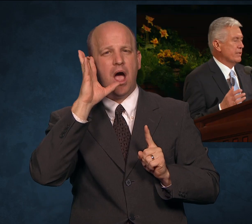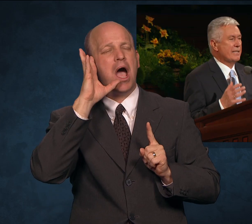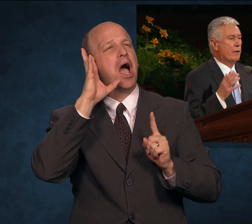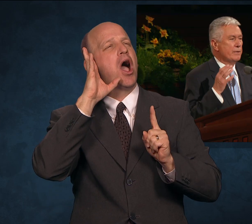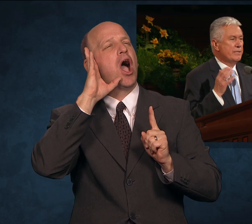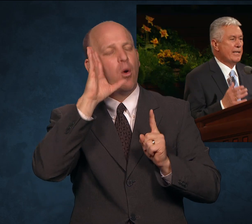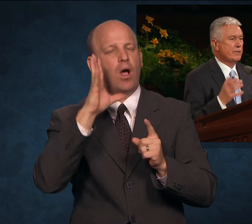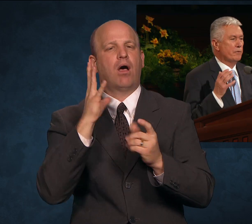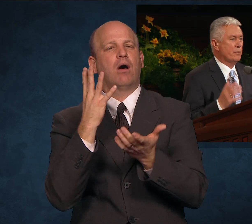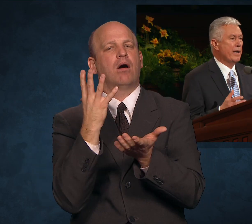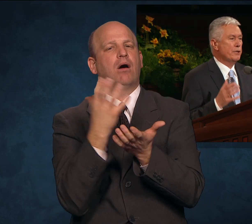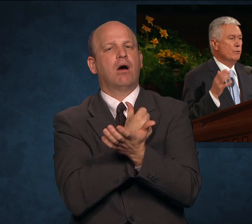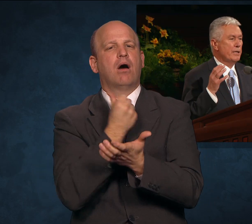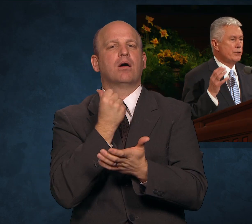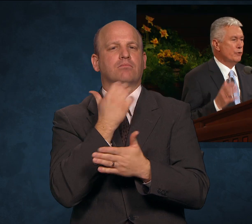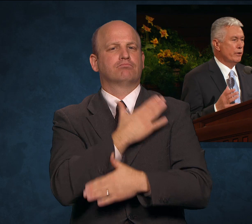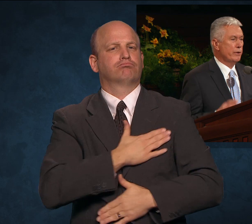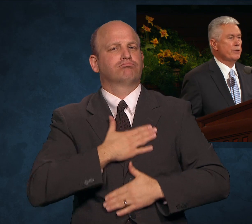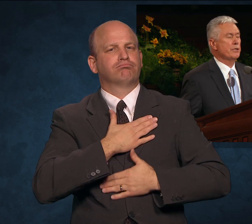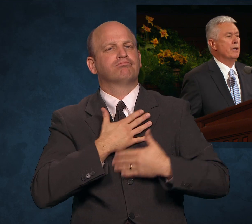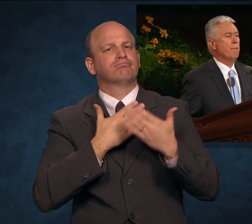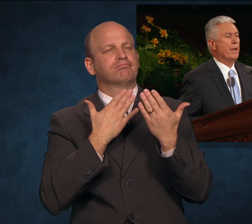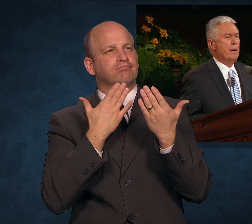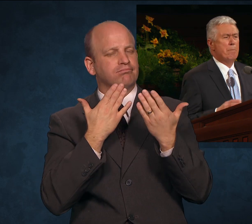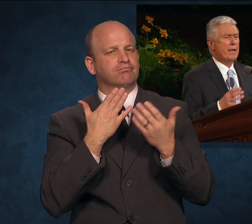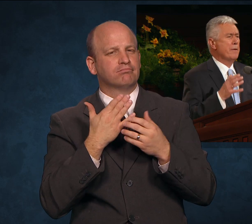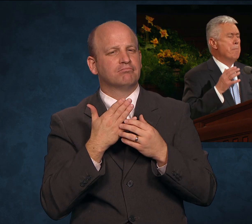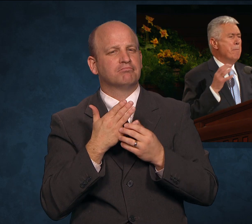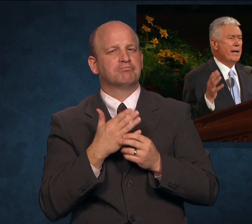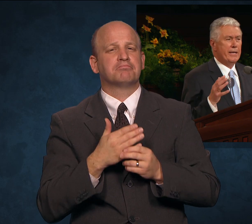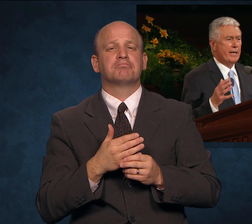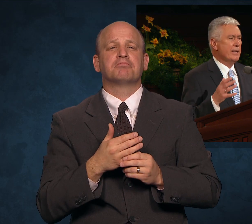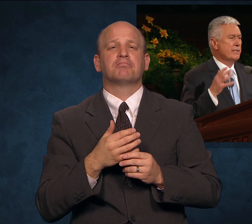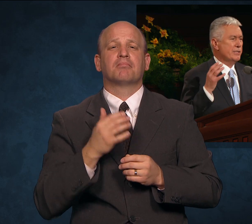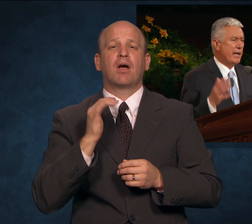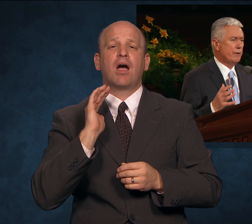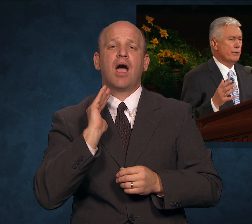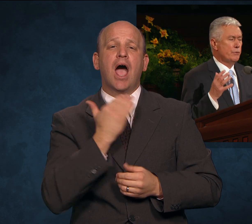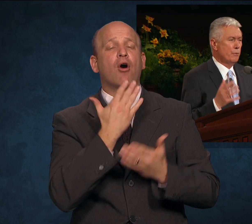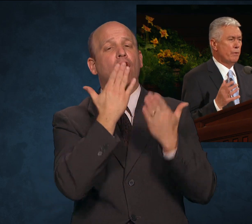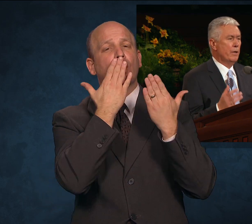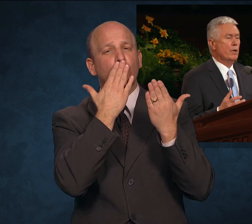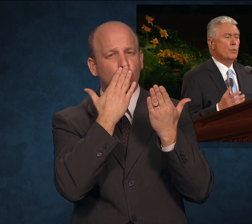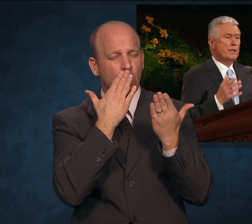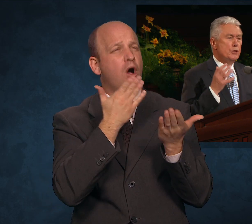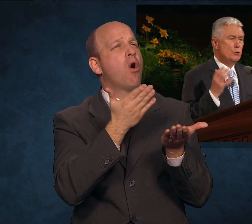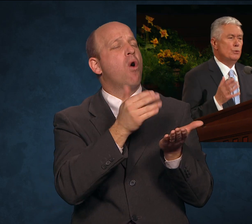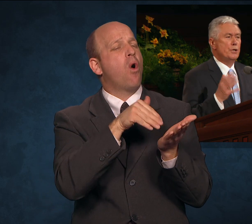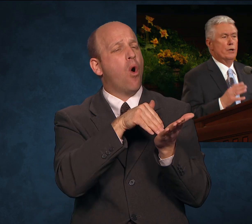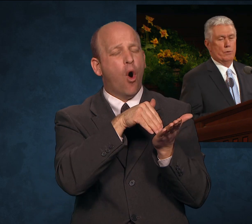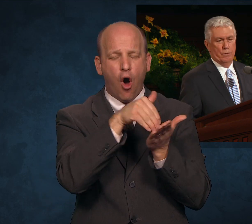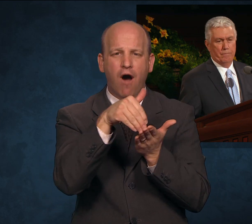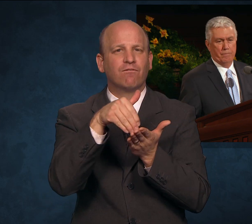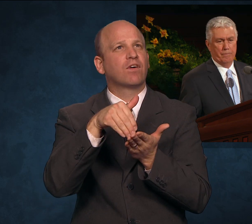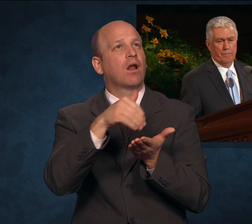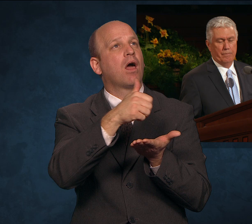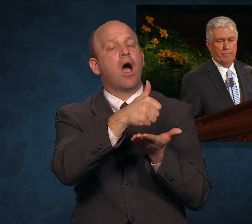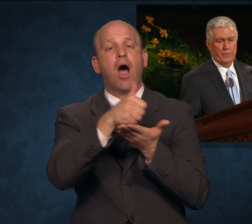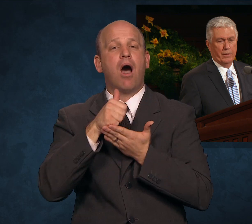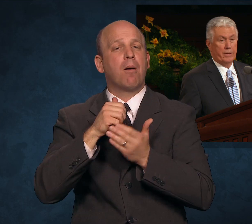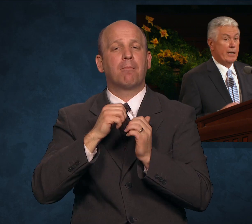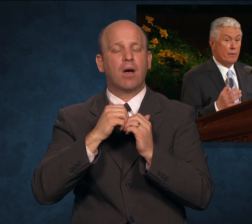circumstance our sense of gratitude is nourished by the many and sacred truth we do